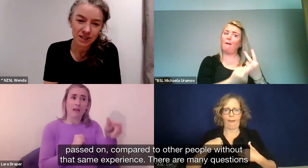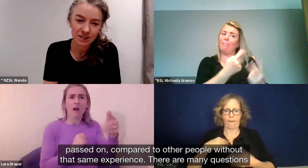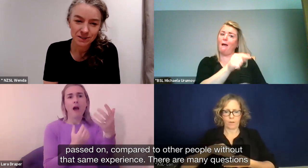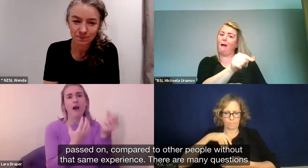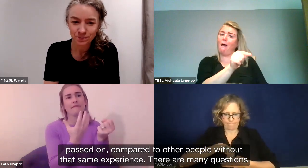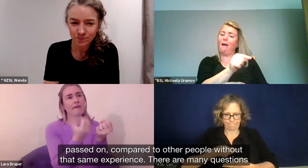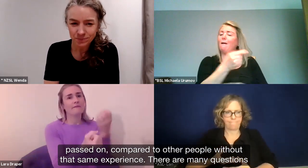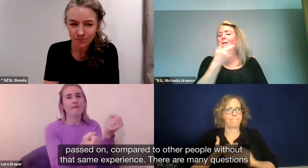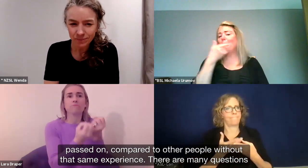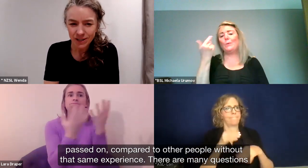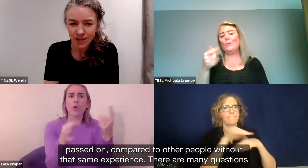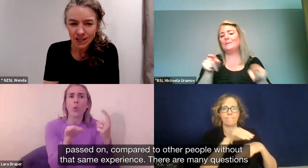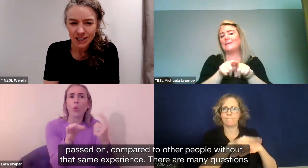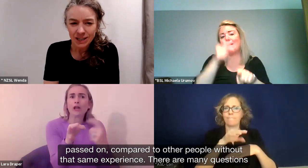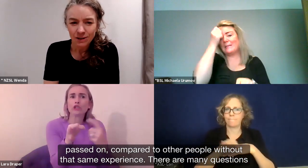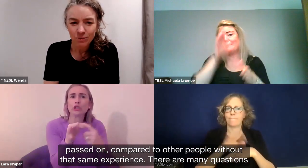experience.